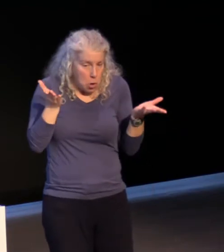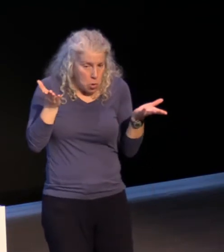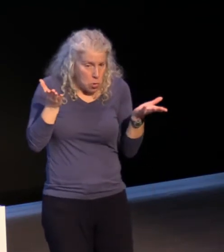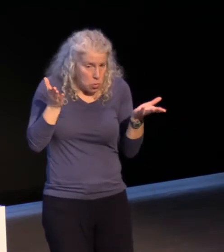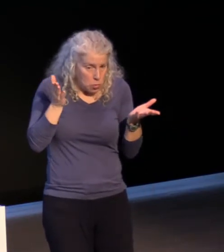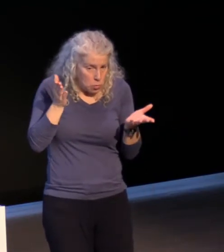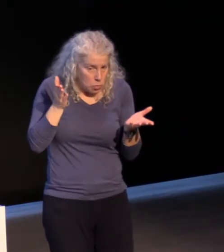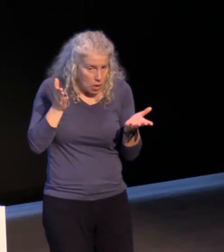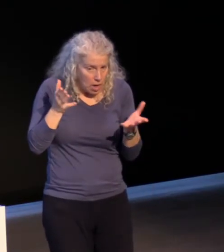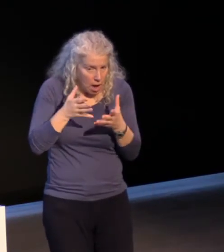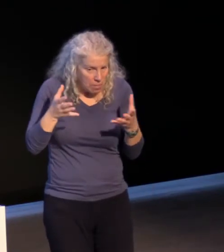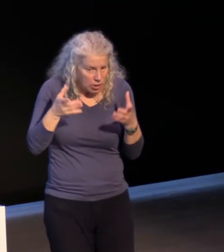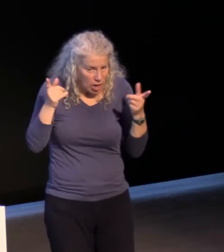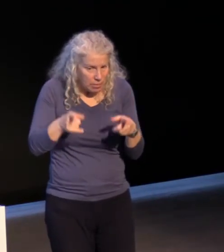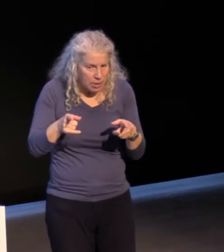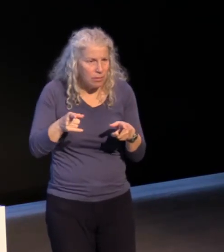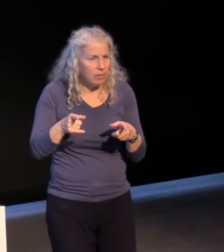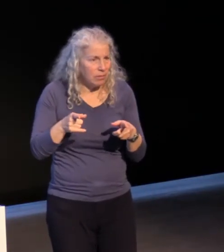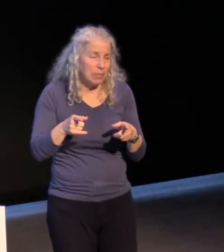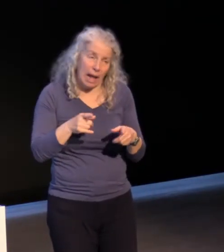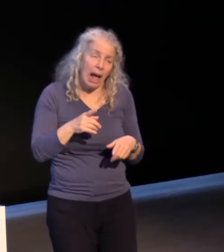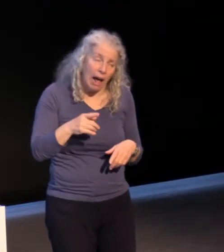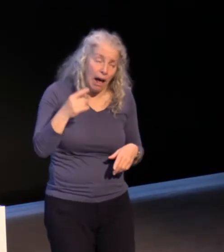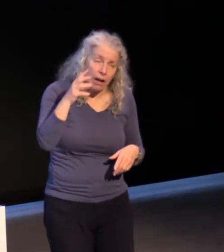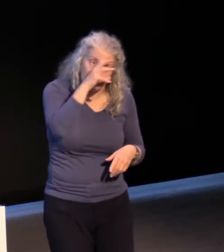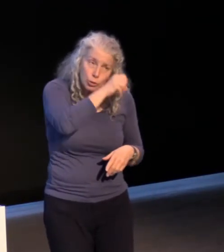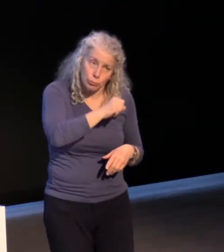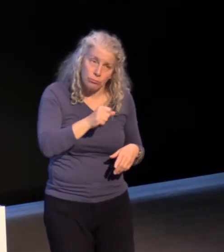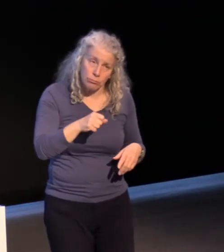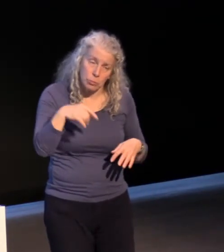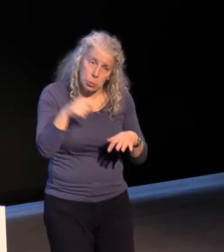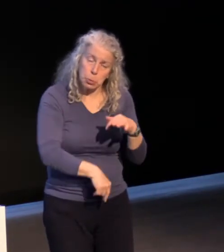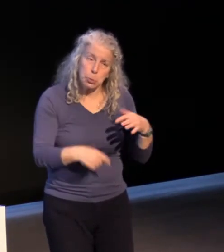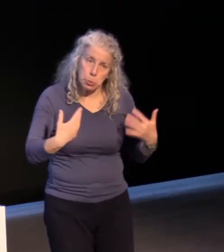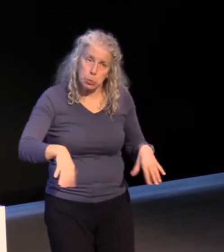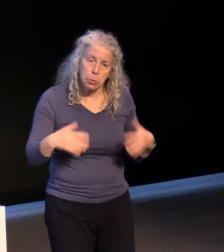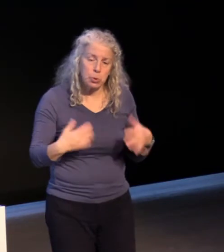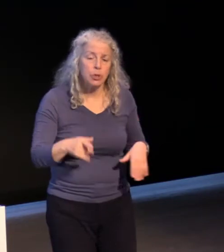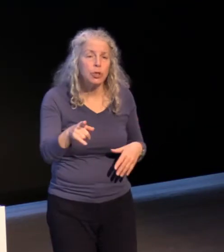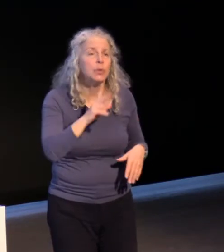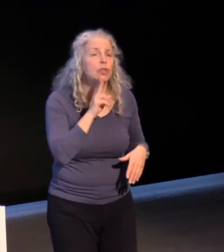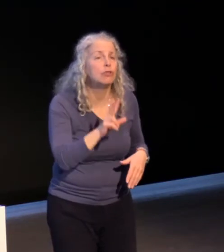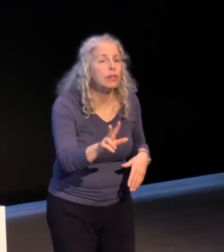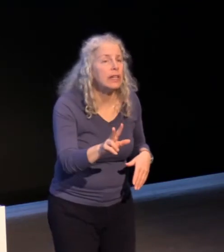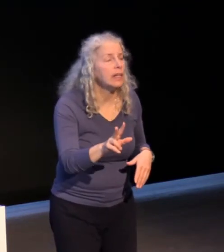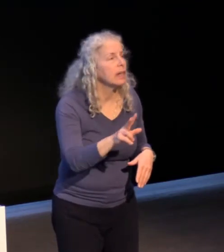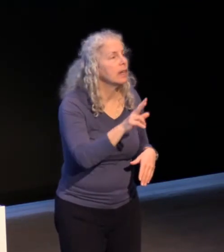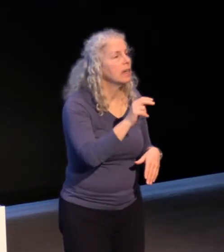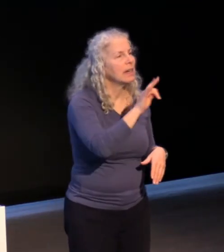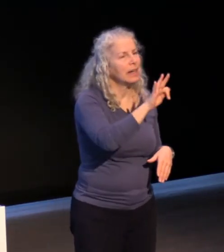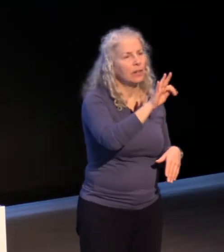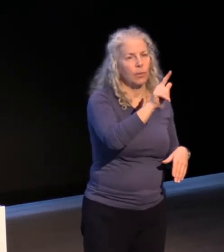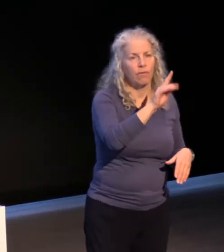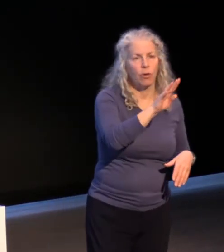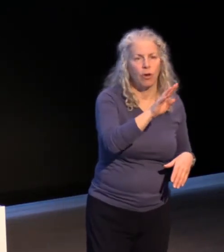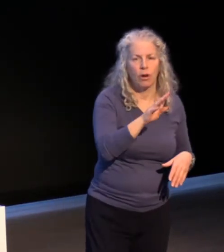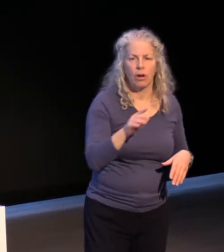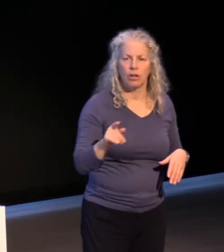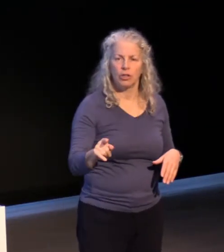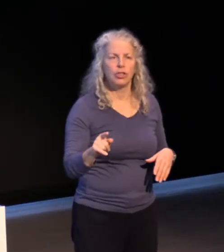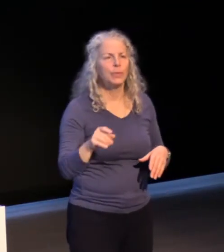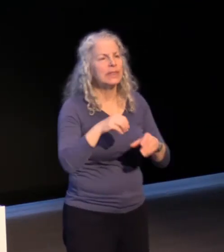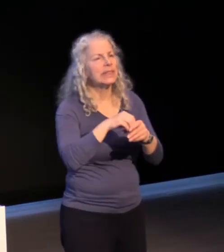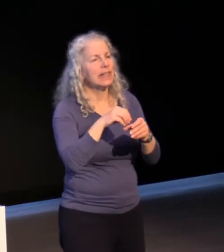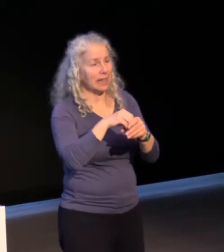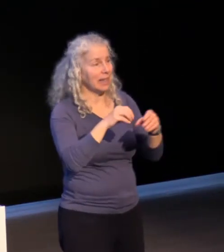were deep. As a 3-year-old in 1924, at the Ruggles Streets Nursery School, Miss Lewis's IQ